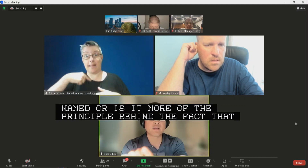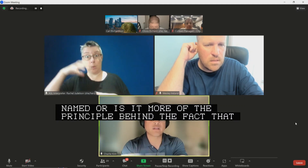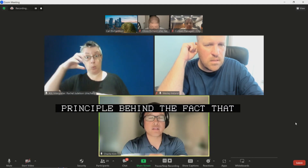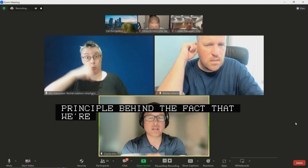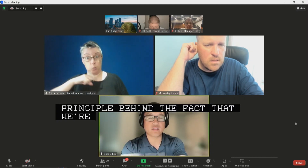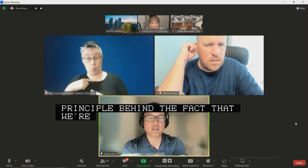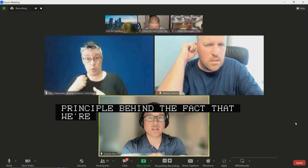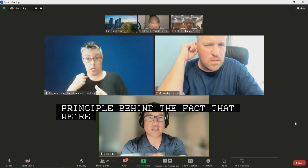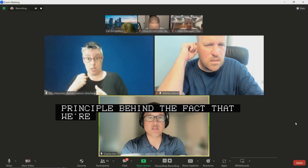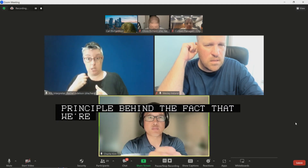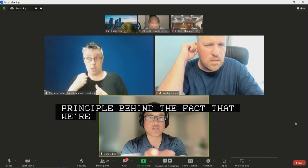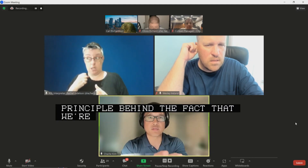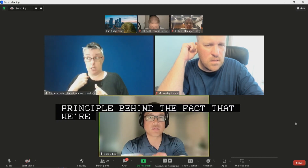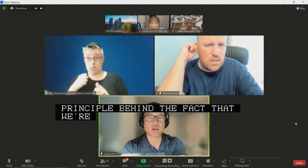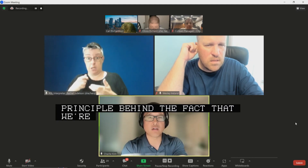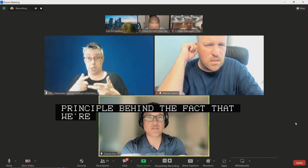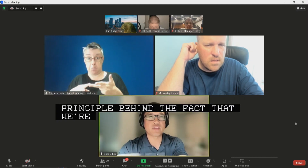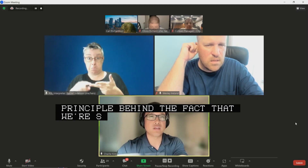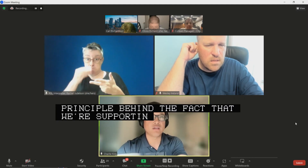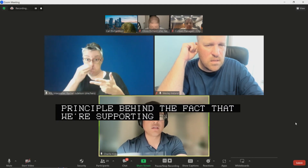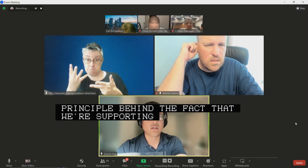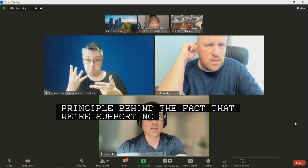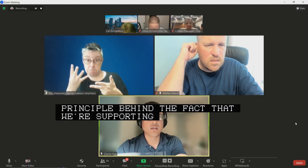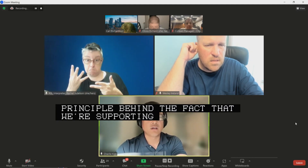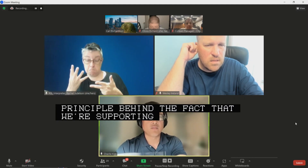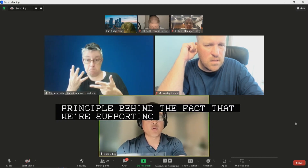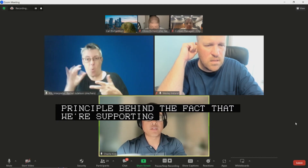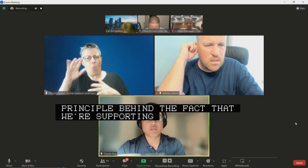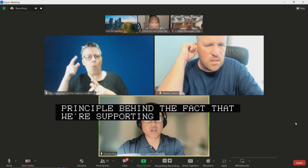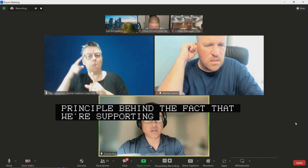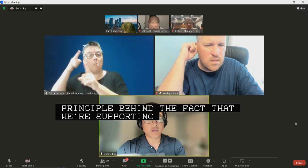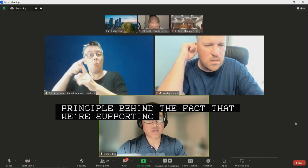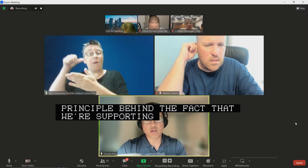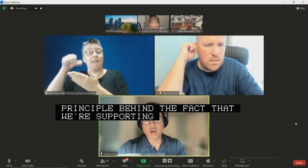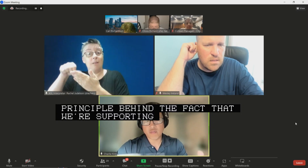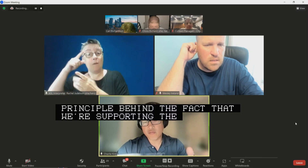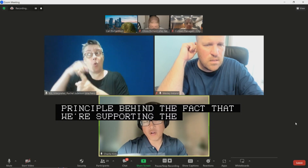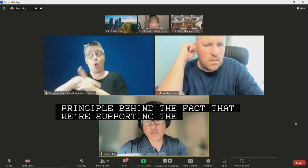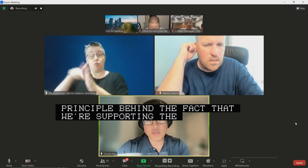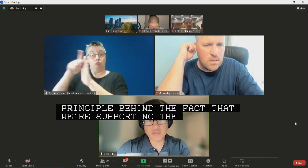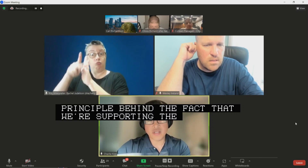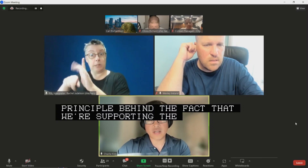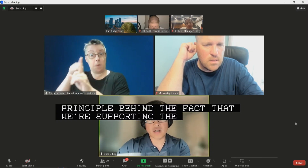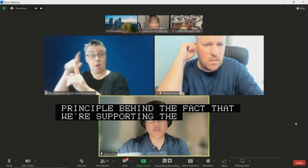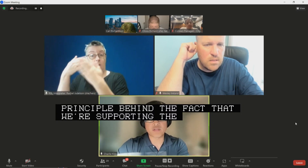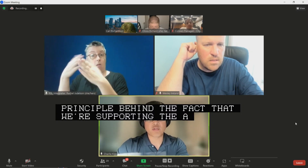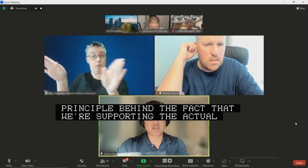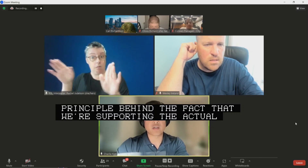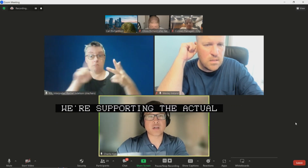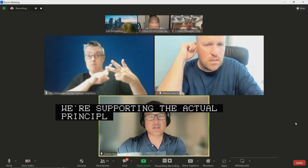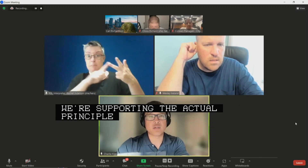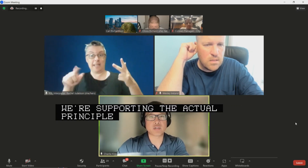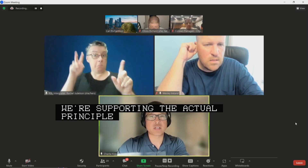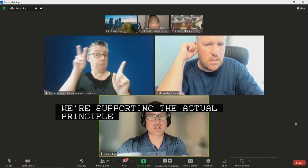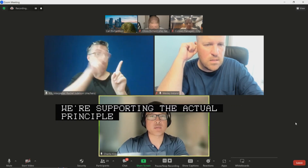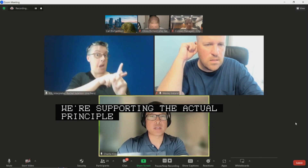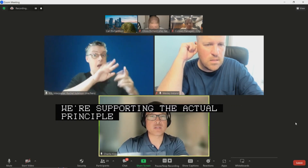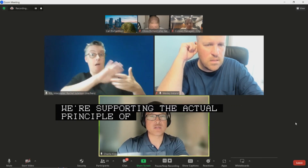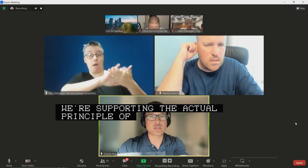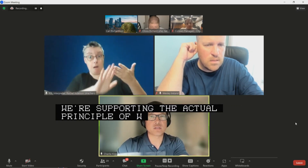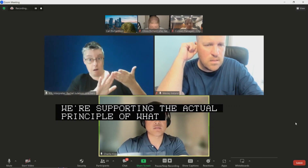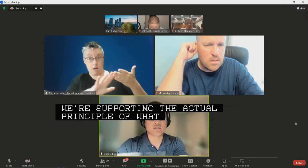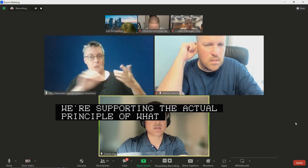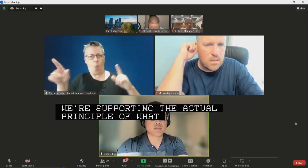supporting the actual principle of what the three, you know, of all the bills that encompass for you know,